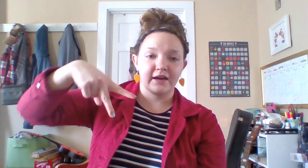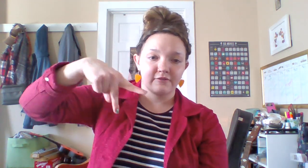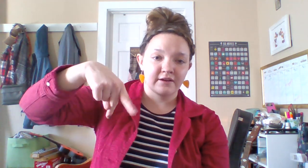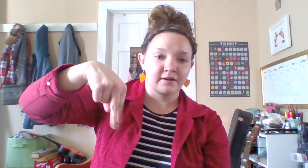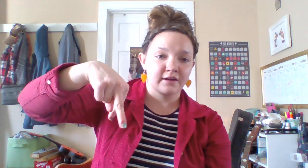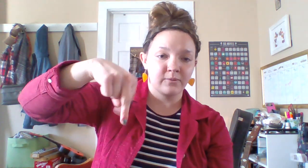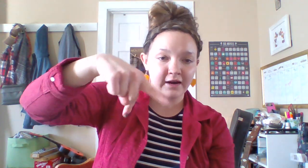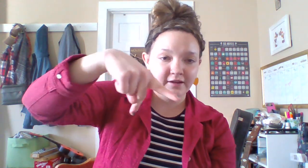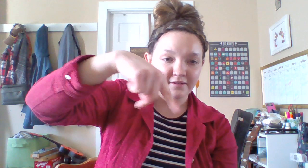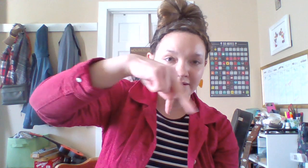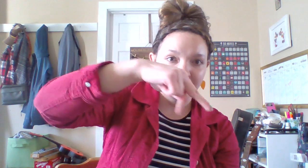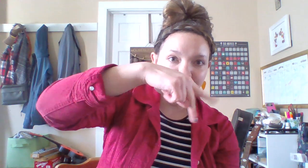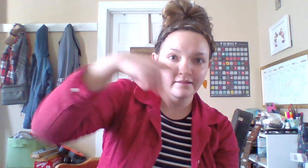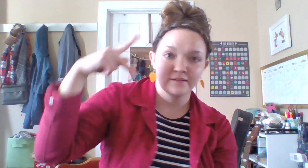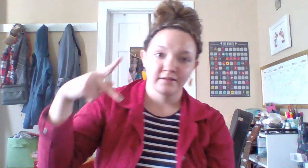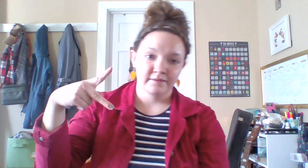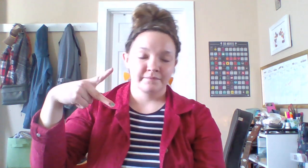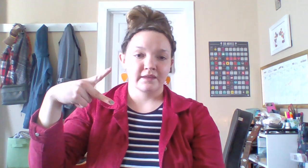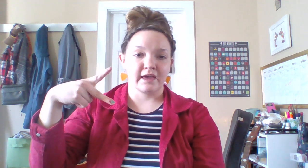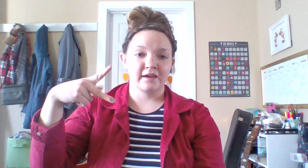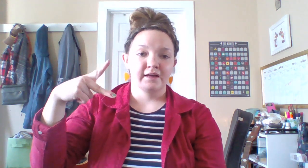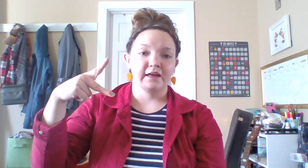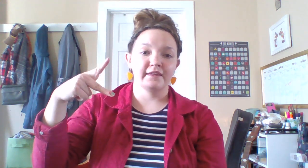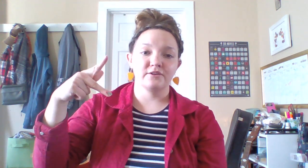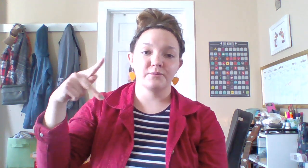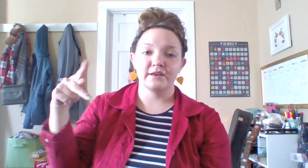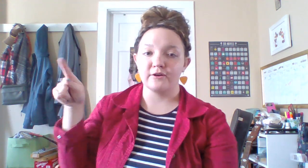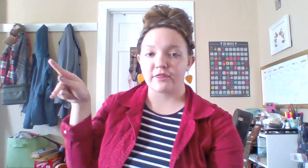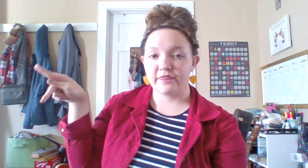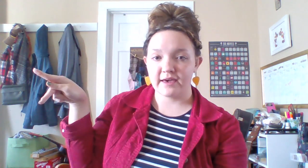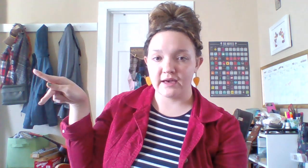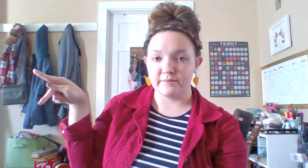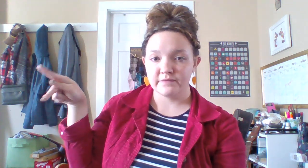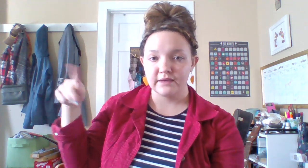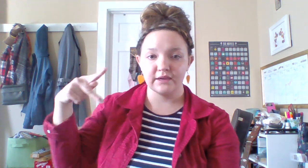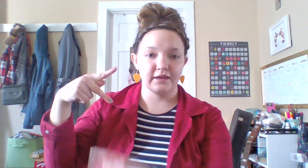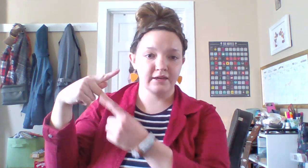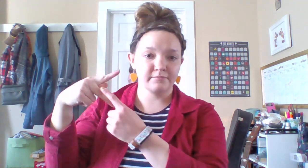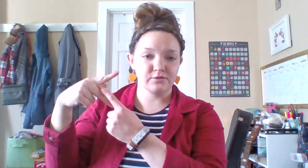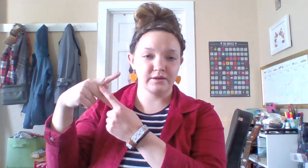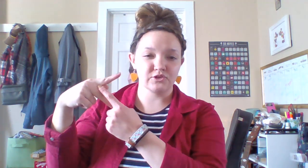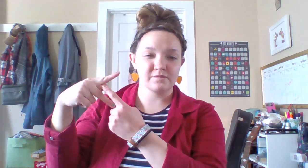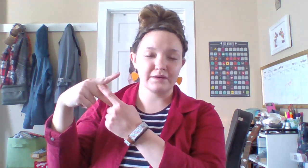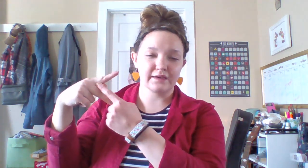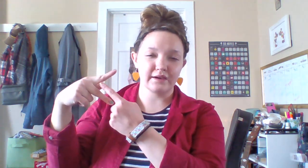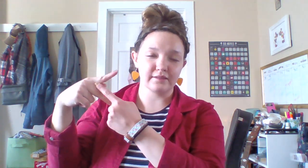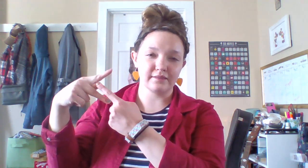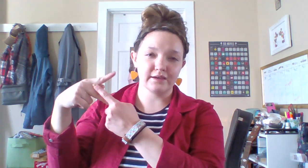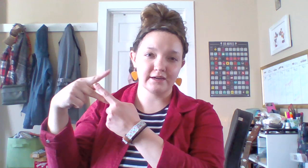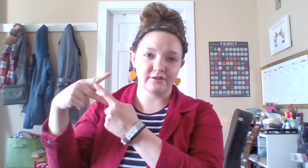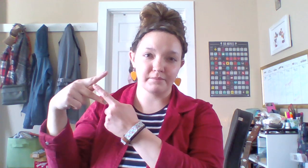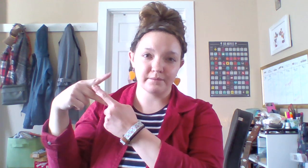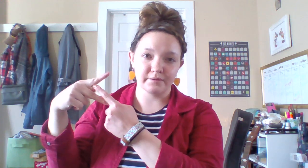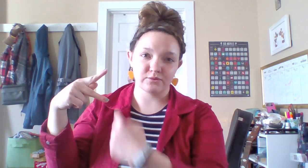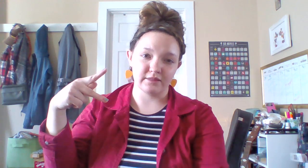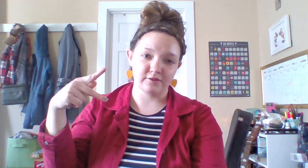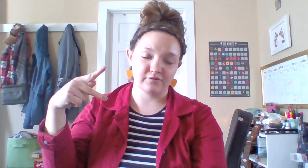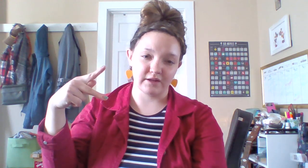of like you're going to walk, okay? And then you bring your thumb in between, just peeking a little bit between those